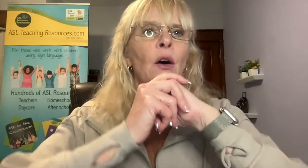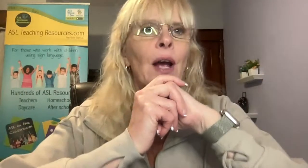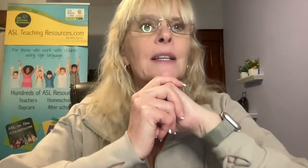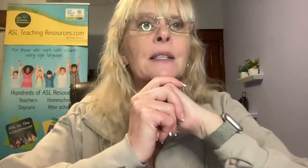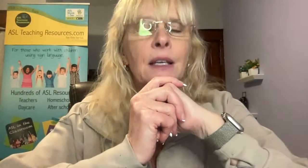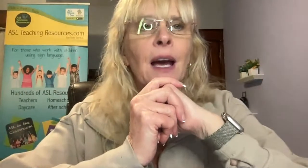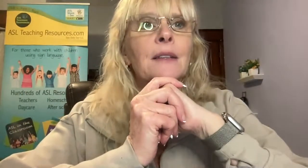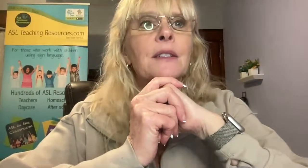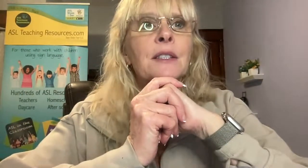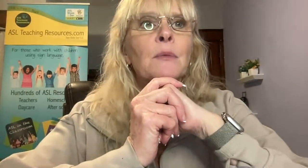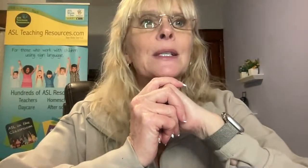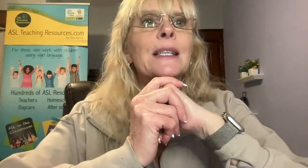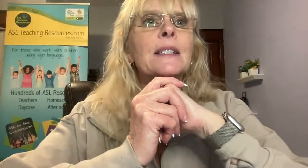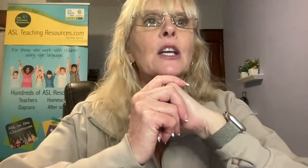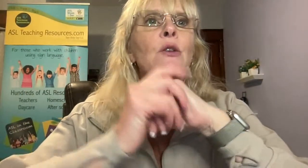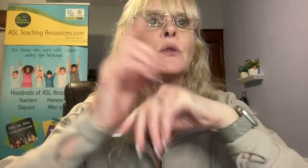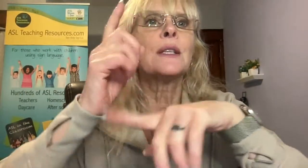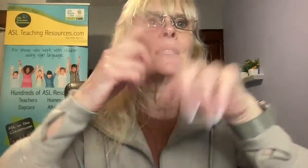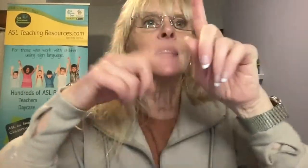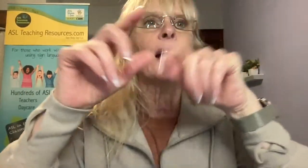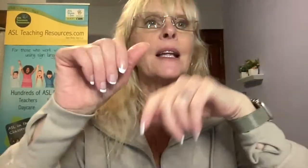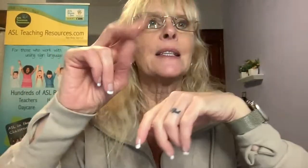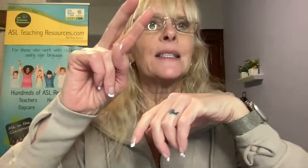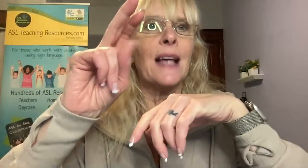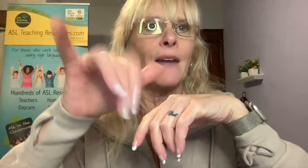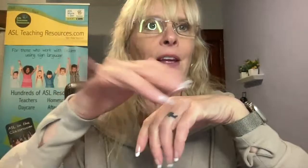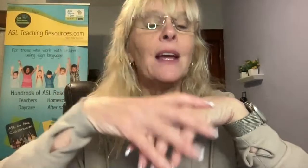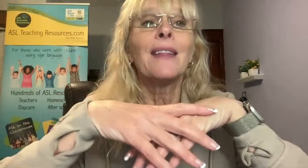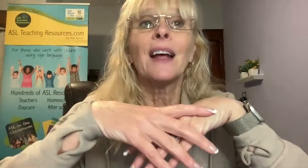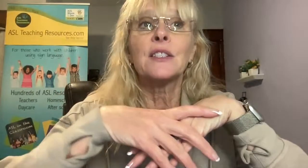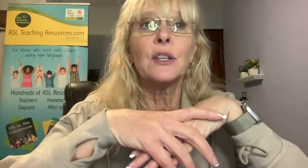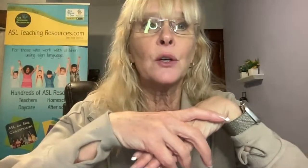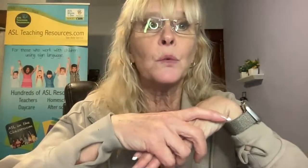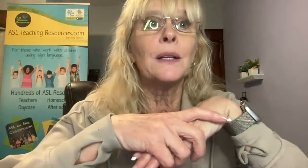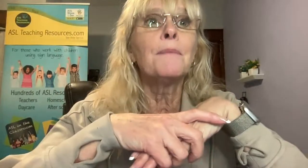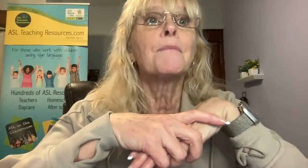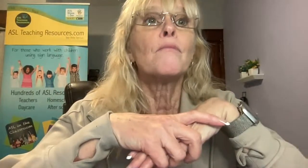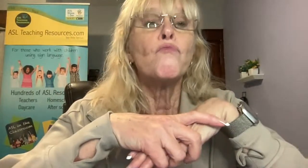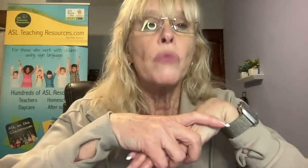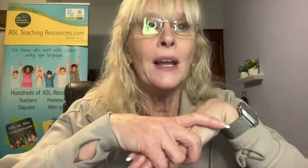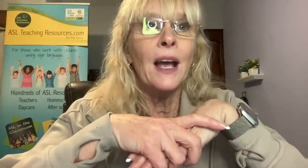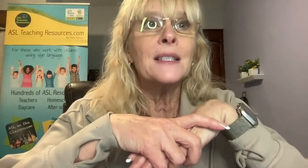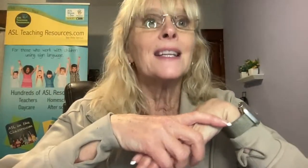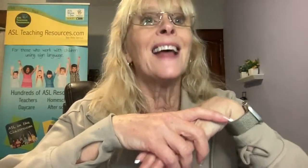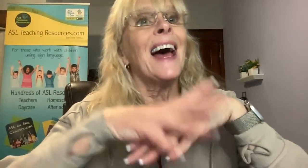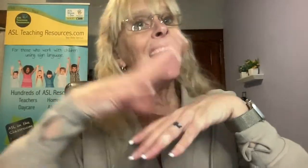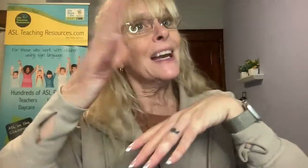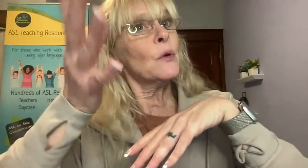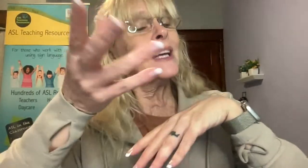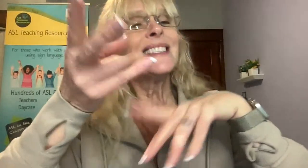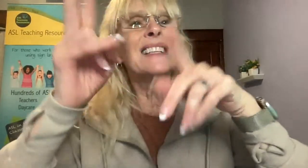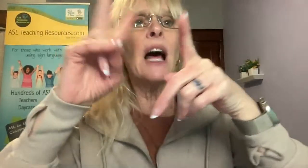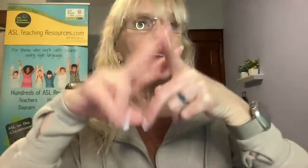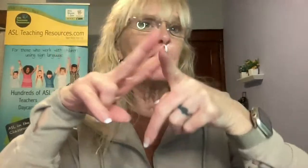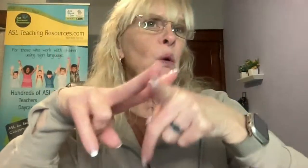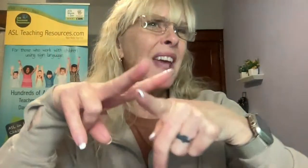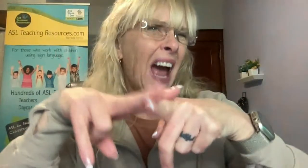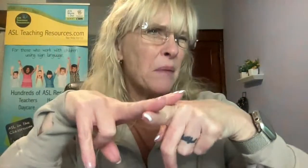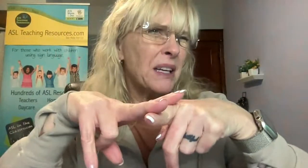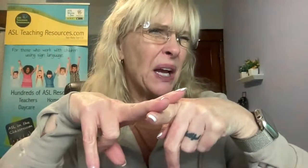Okay, yes, someone says they use a signing savvy, and that's a good one. Yes, that is a lot of